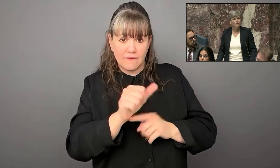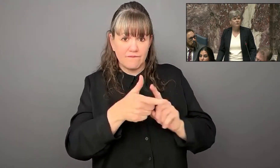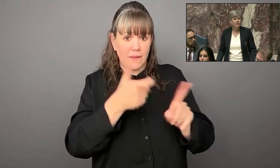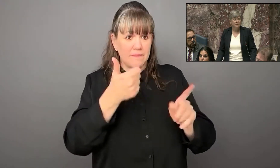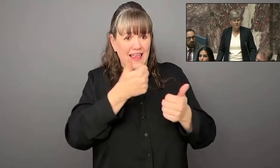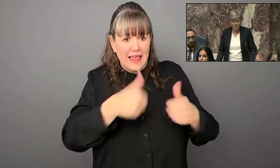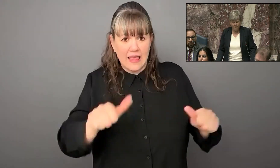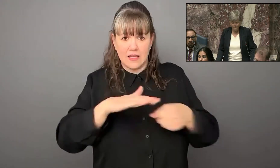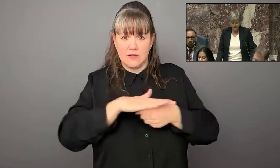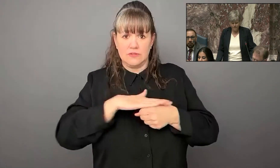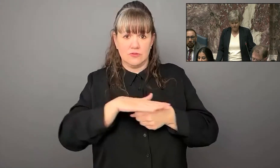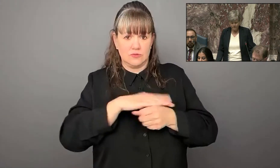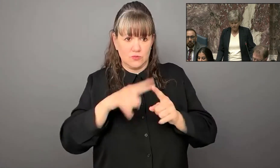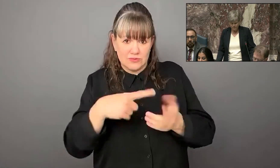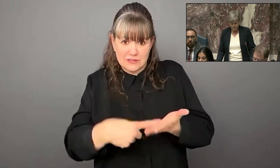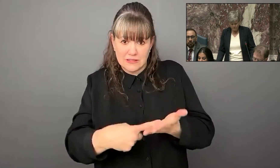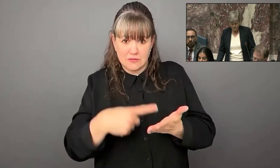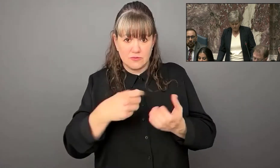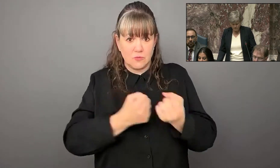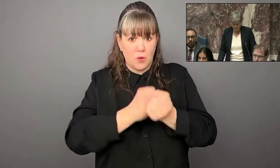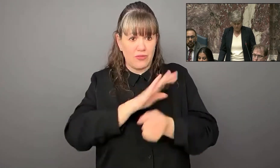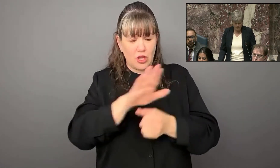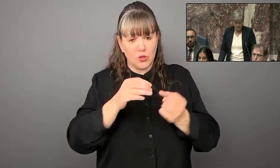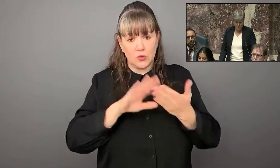in their communities.